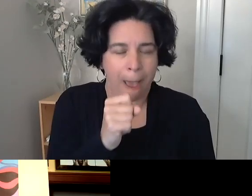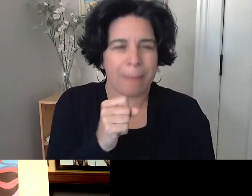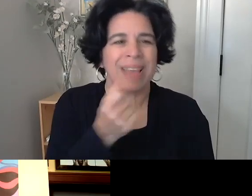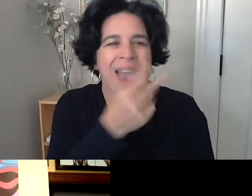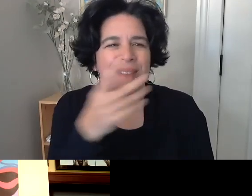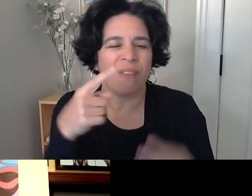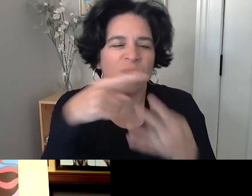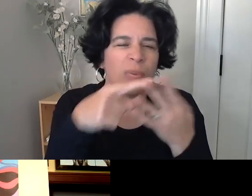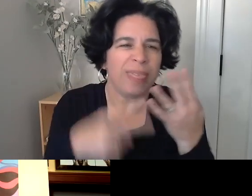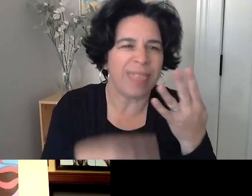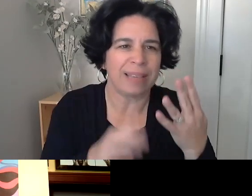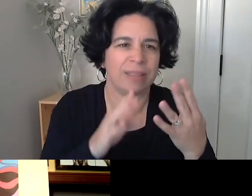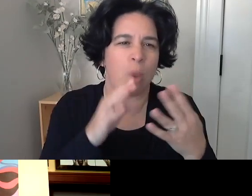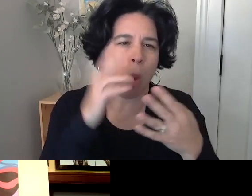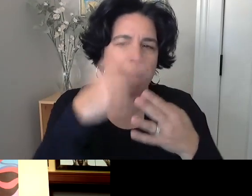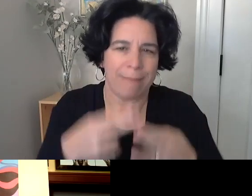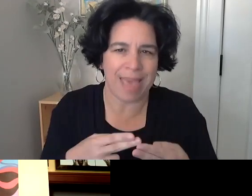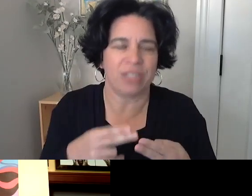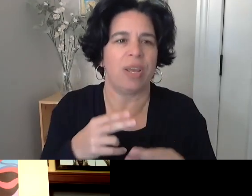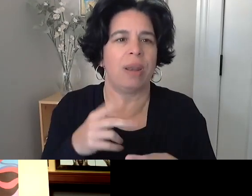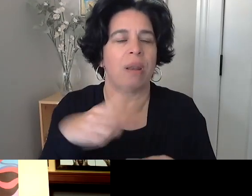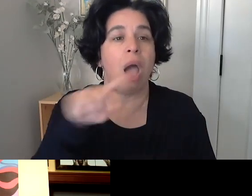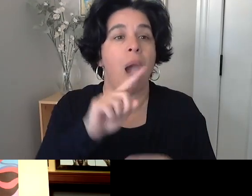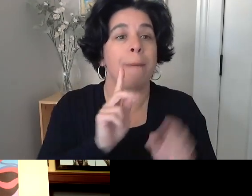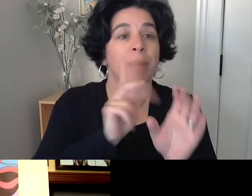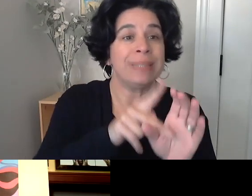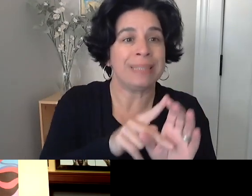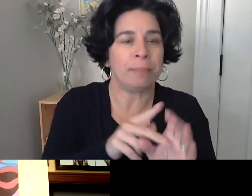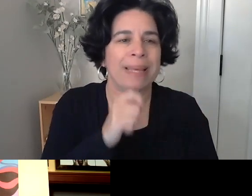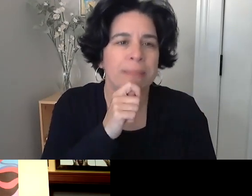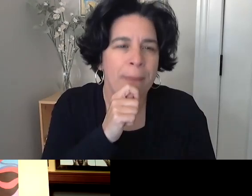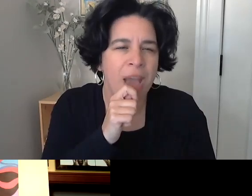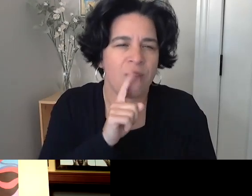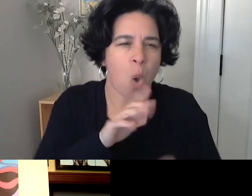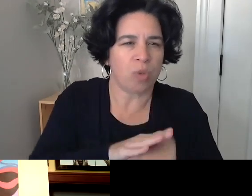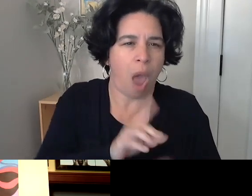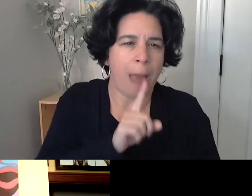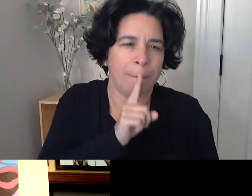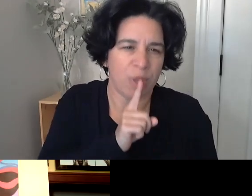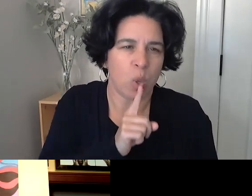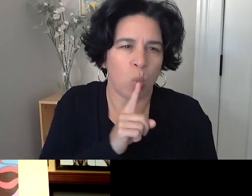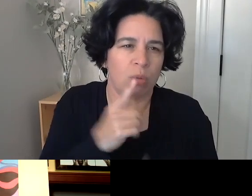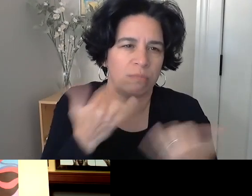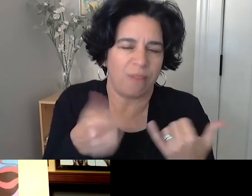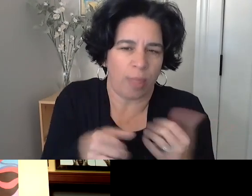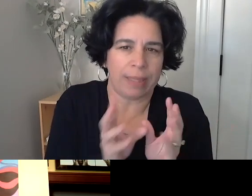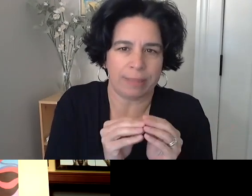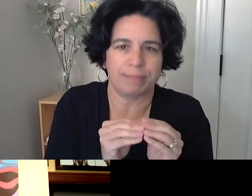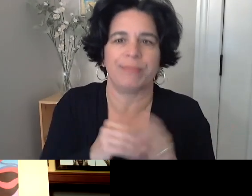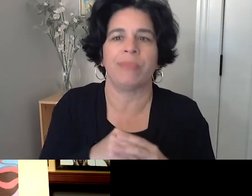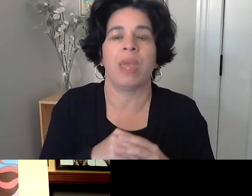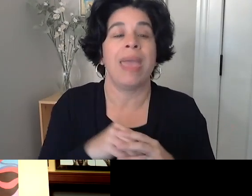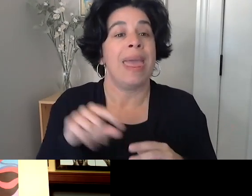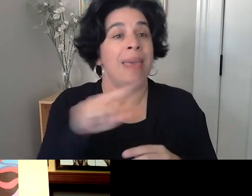Before I introduce you to Thomas, there's a few housekeeping things that I need to mention. Participants, you've joined in mute